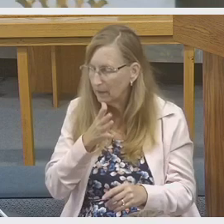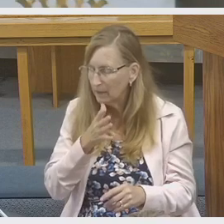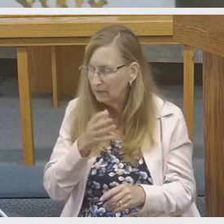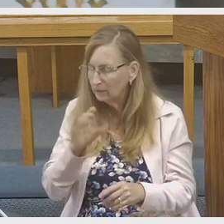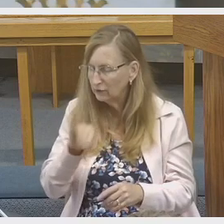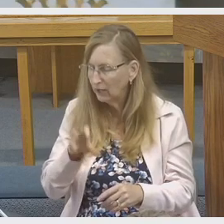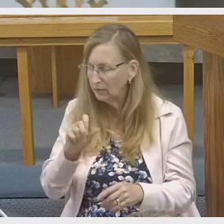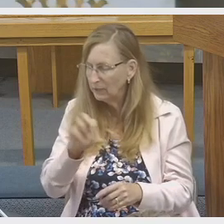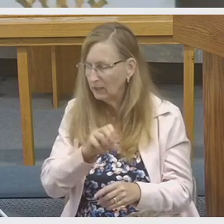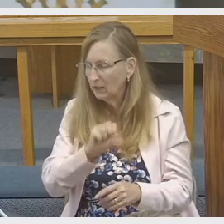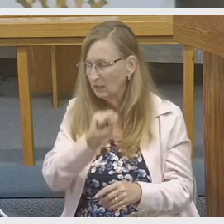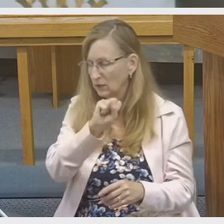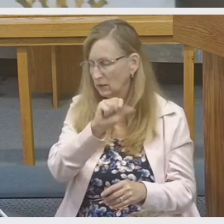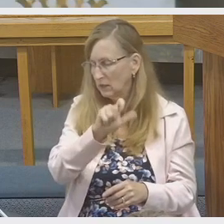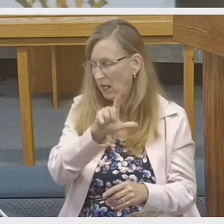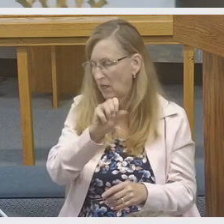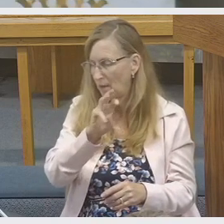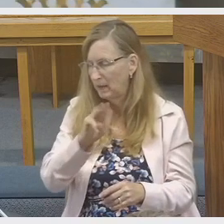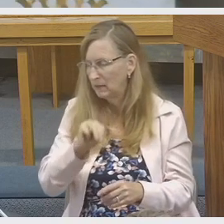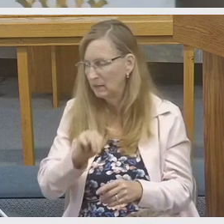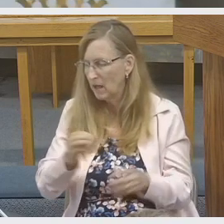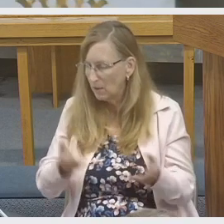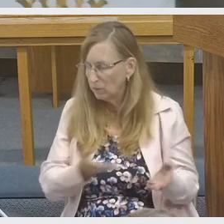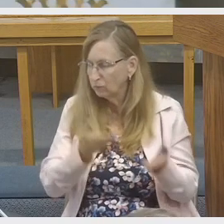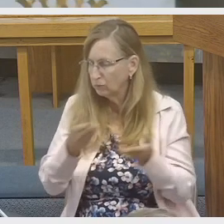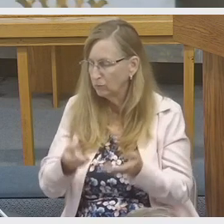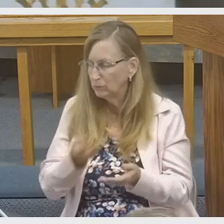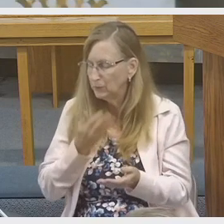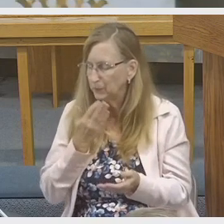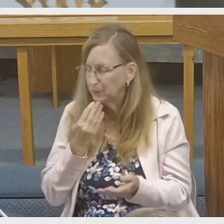bought spices so that they might go to anoint Jesus' body.